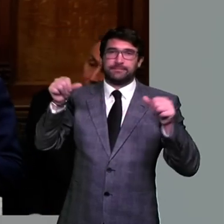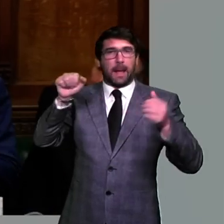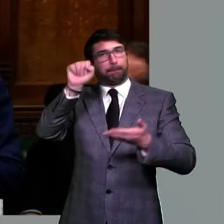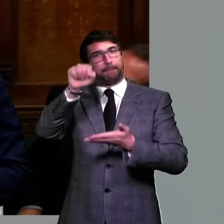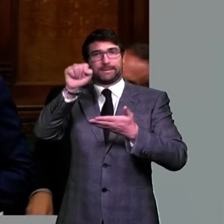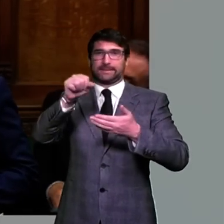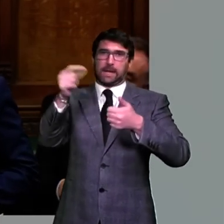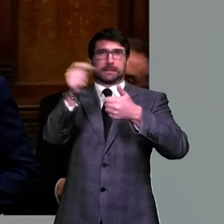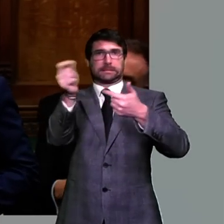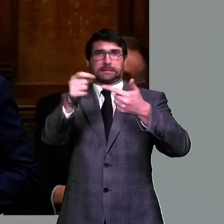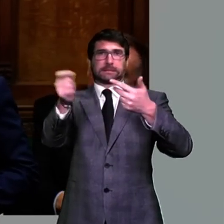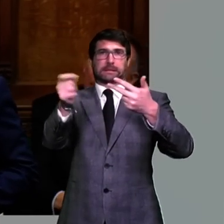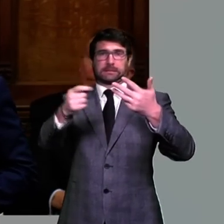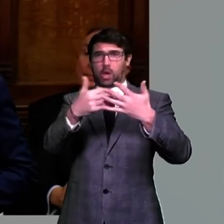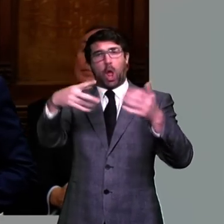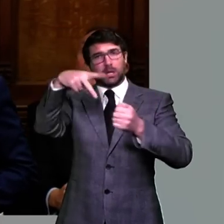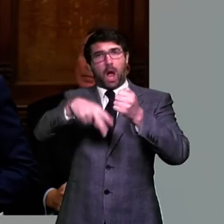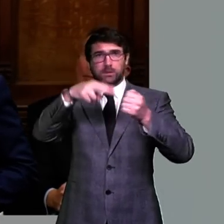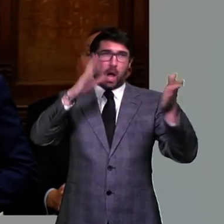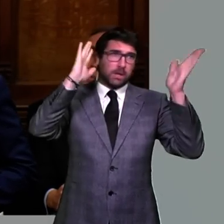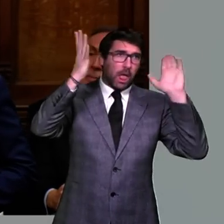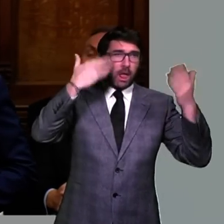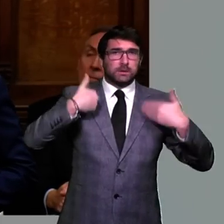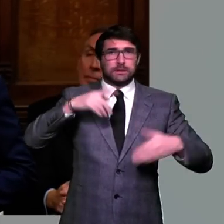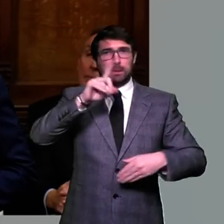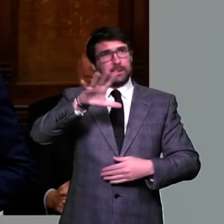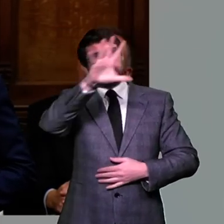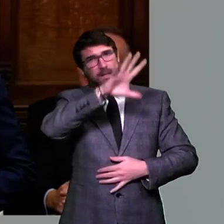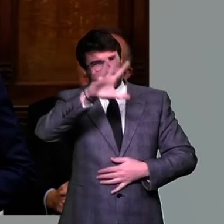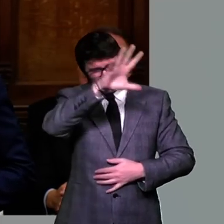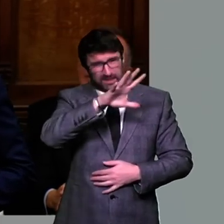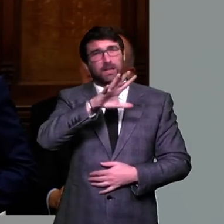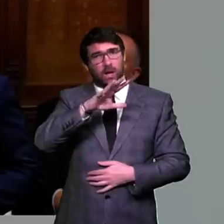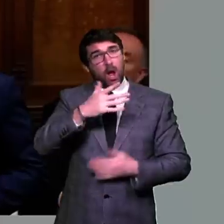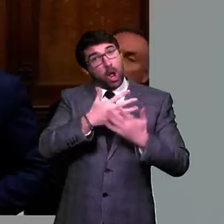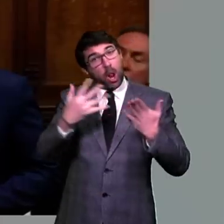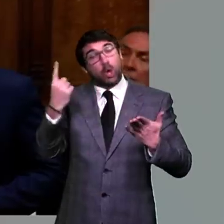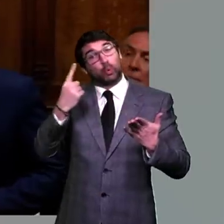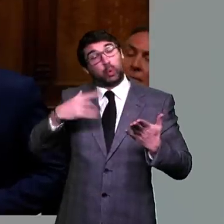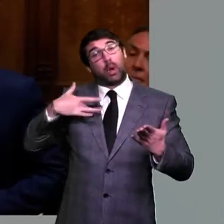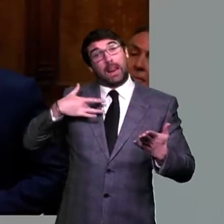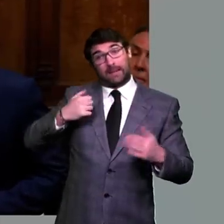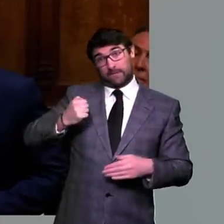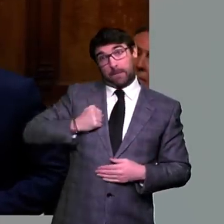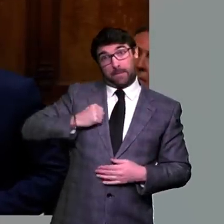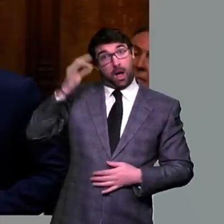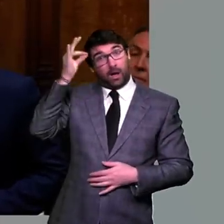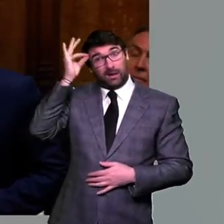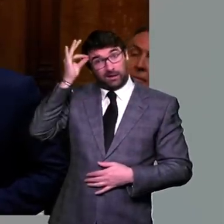I recognise that the Honourable Lady has faced a week of mental anguish and despair